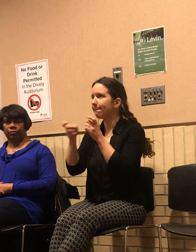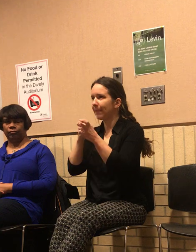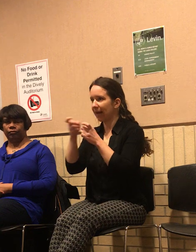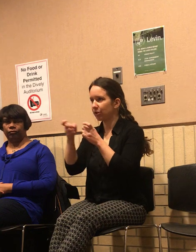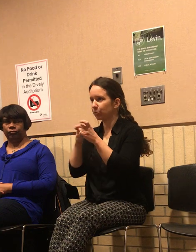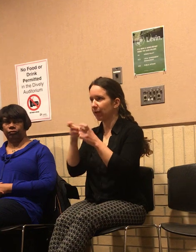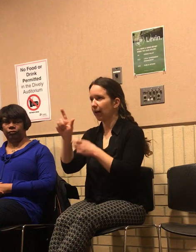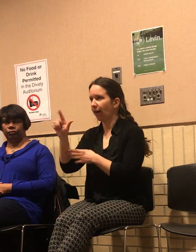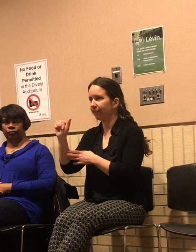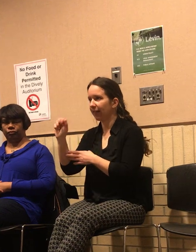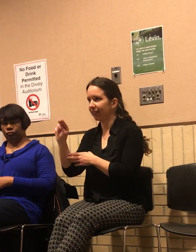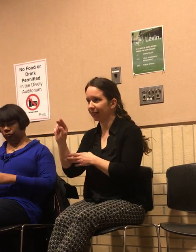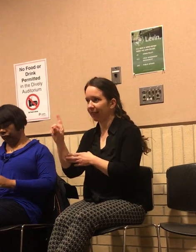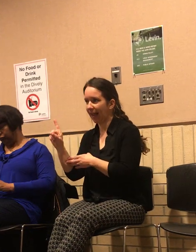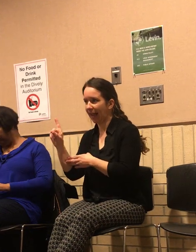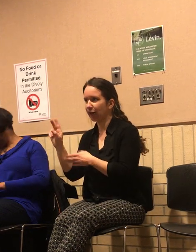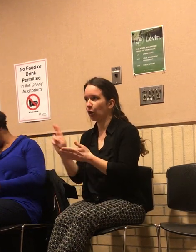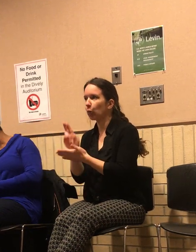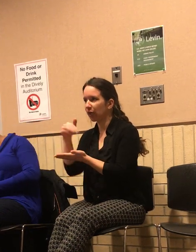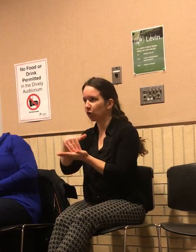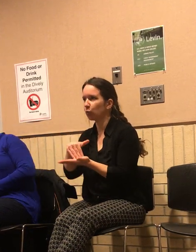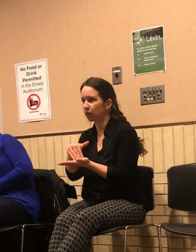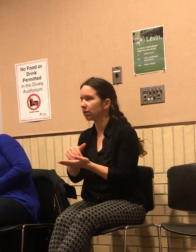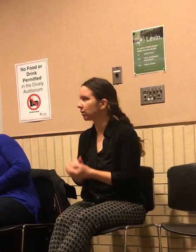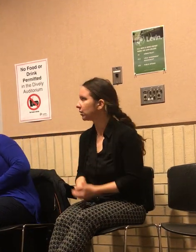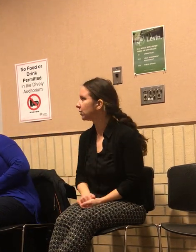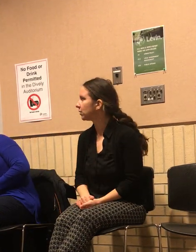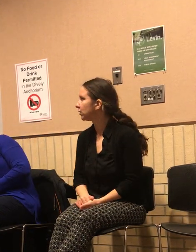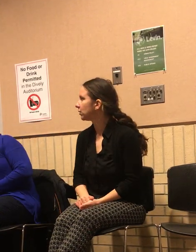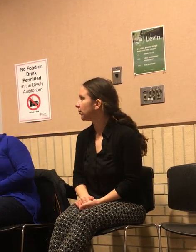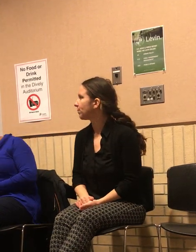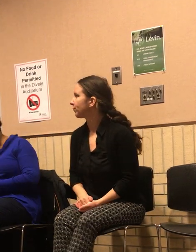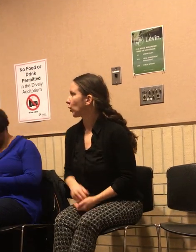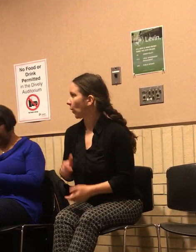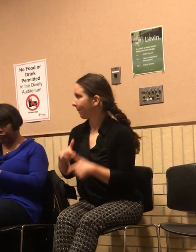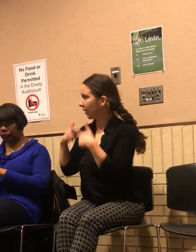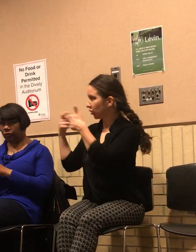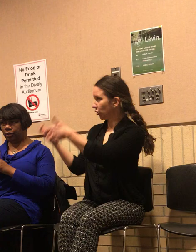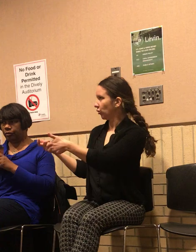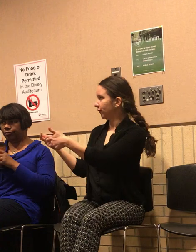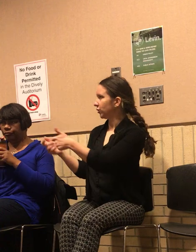today. And I am going to turn it over to you. I'll turn it on.